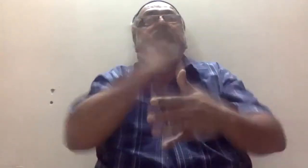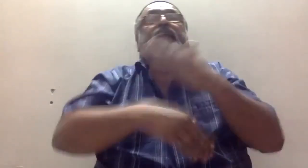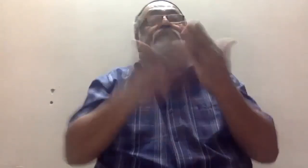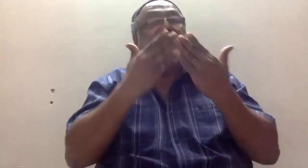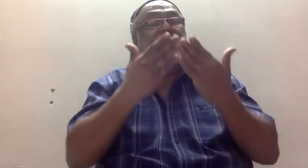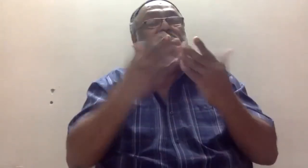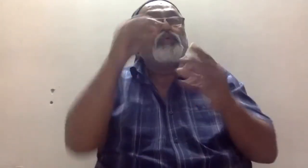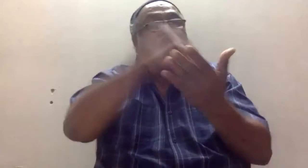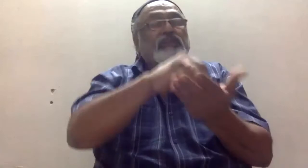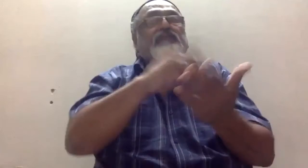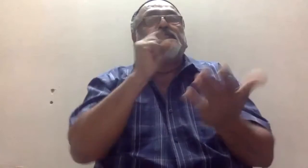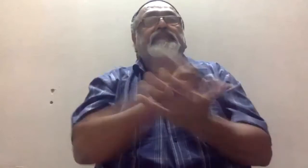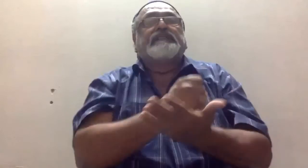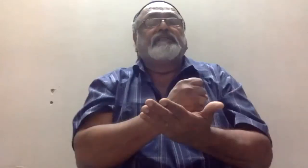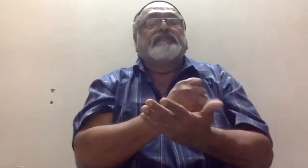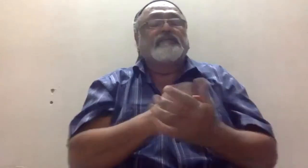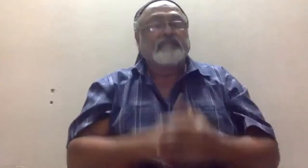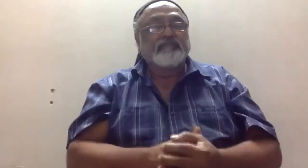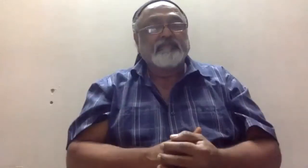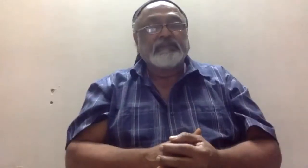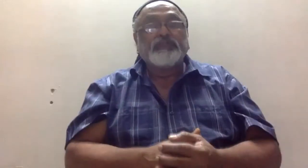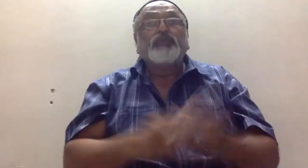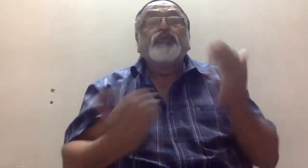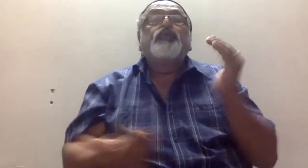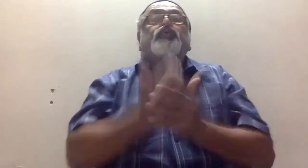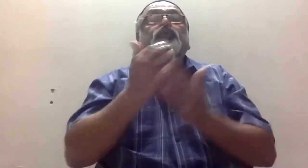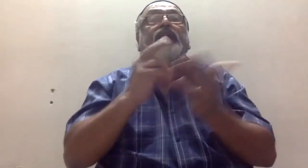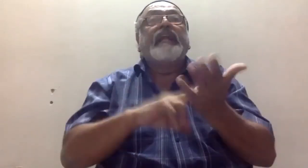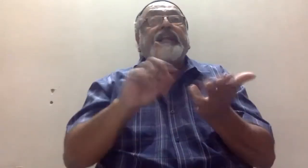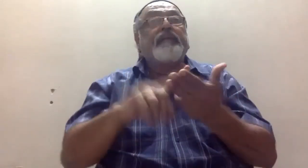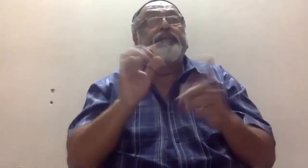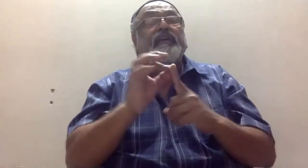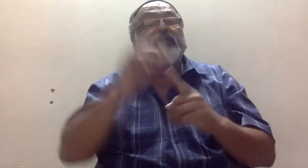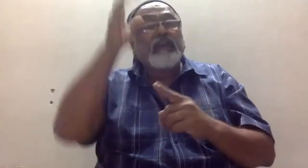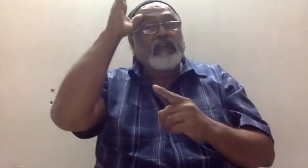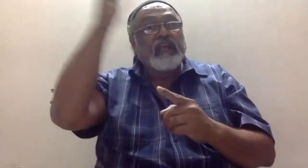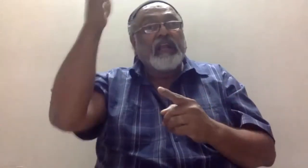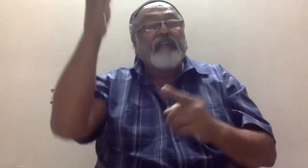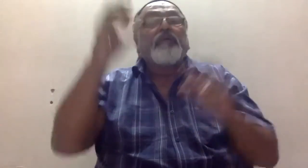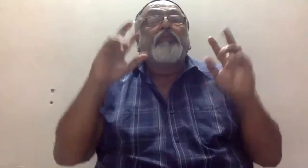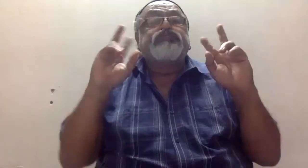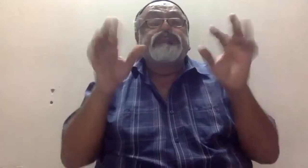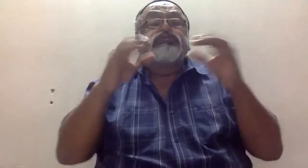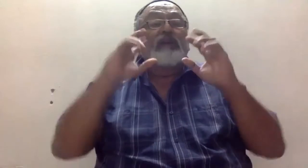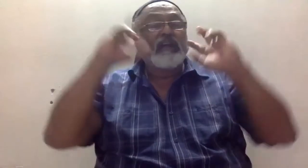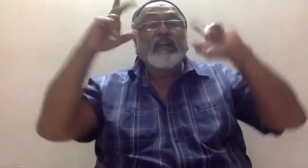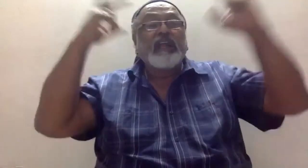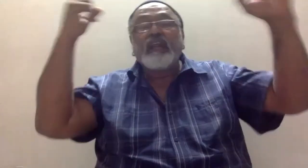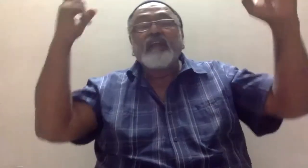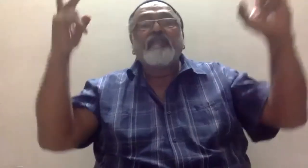is so creative that it allows a person who's studying science to also